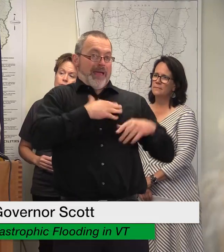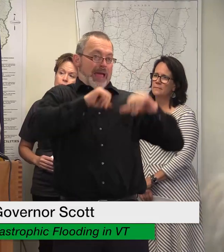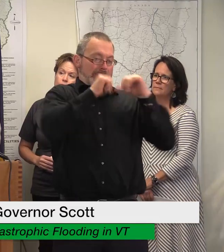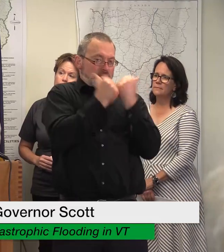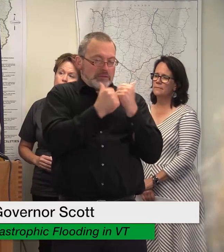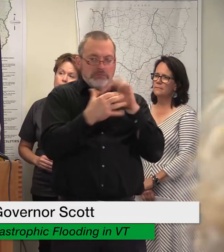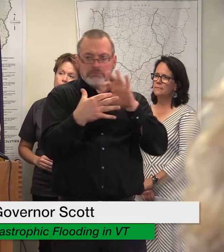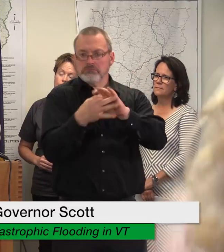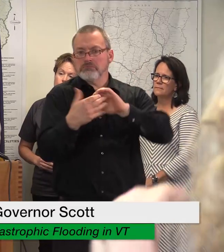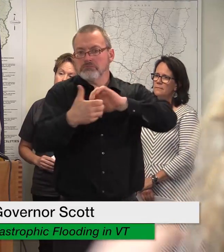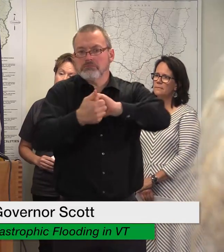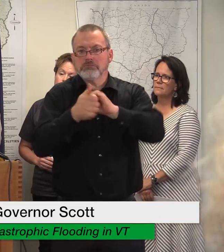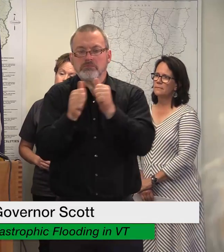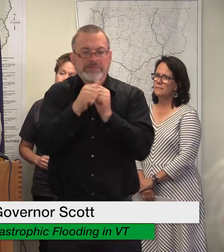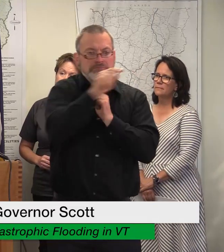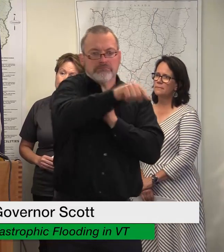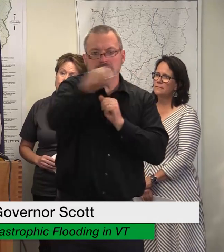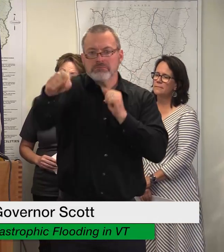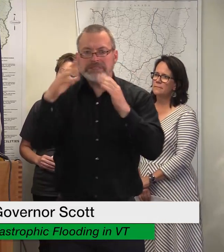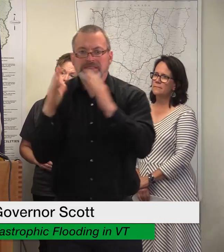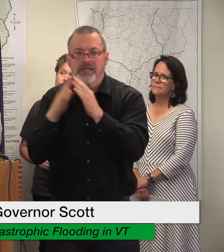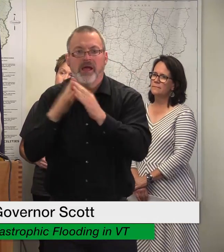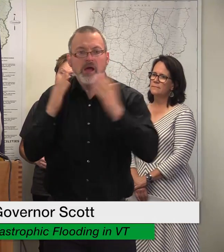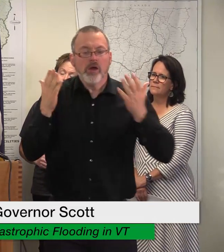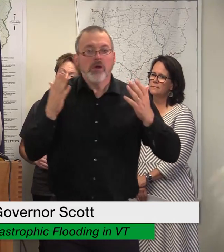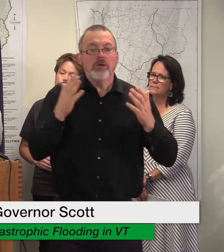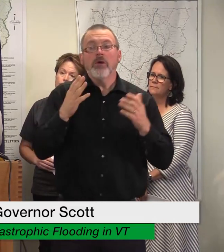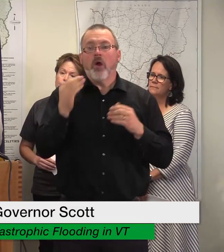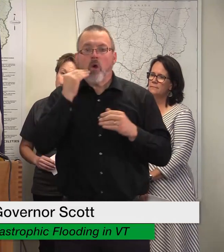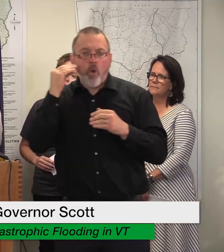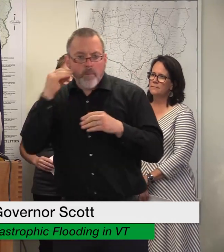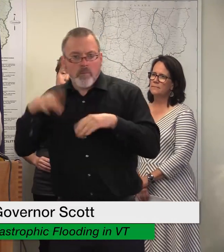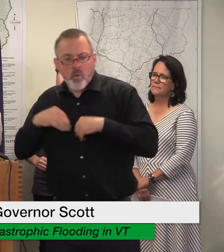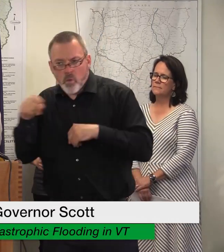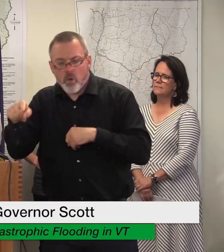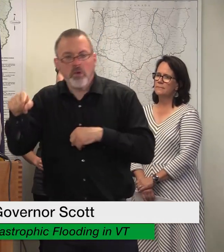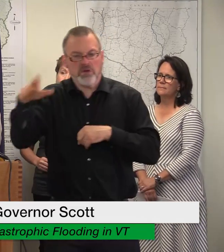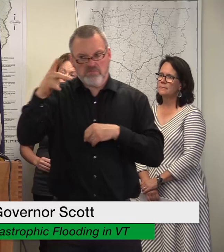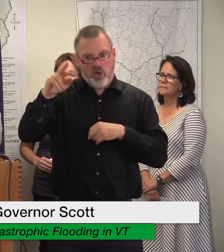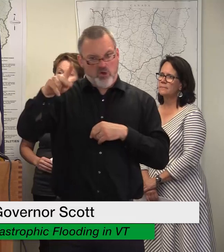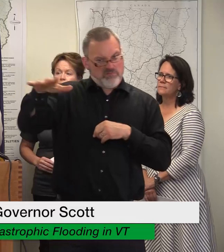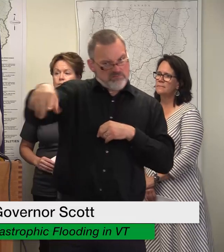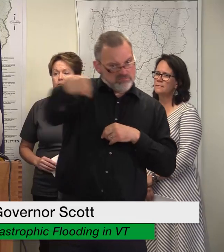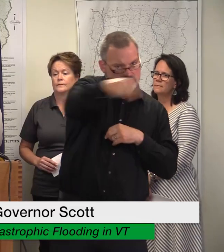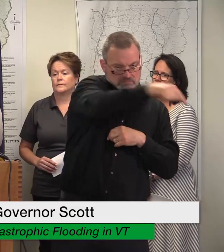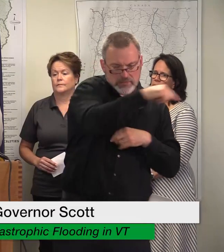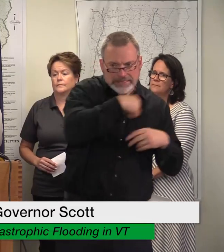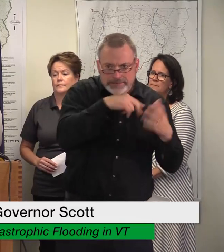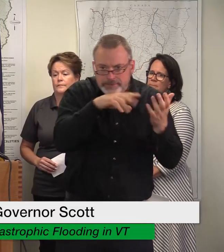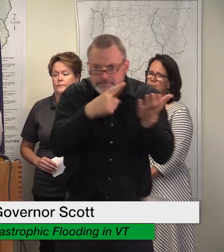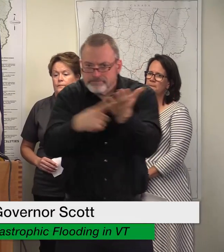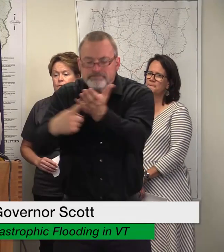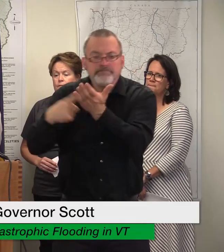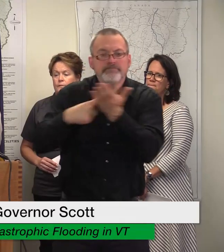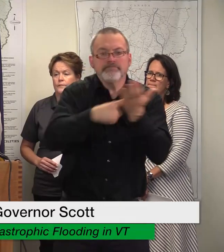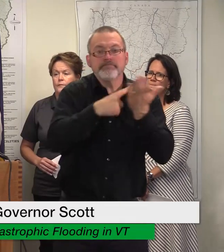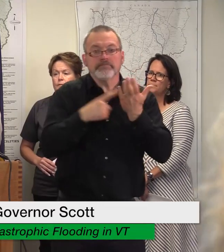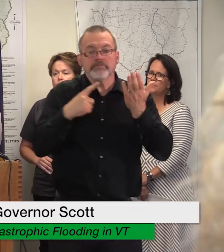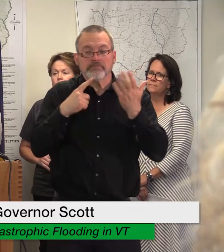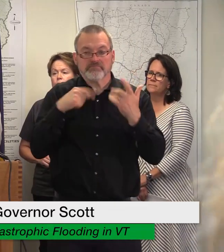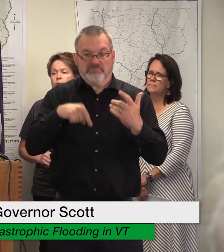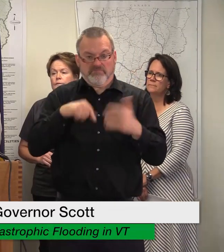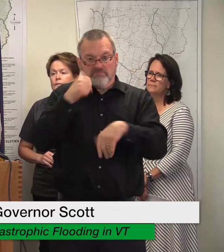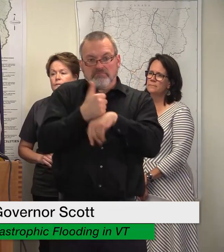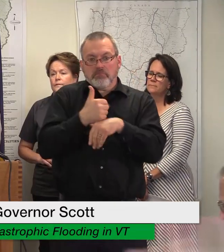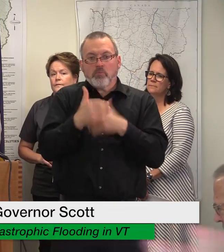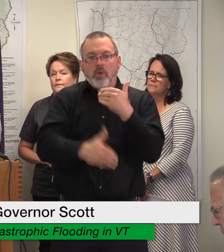been communicating this information with mobile home park owners directly and executing on a process I'm about to describe. We want to make sure this